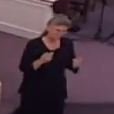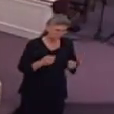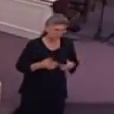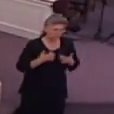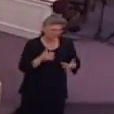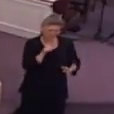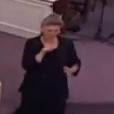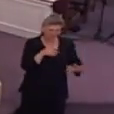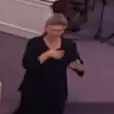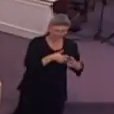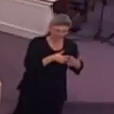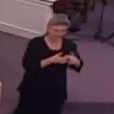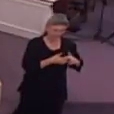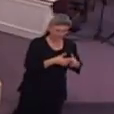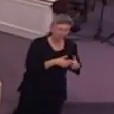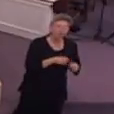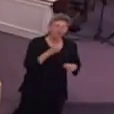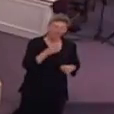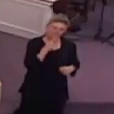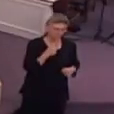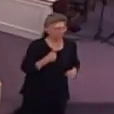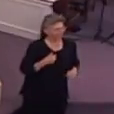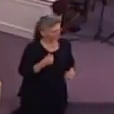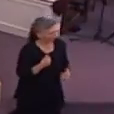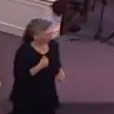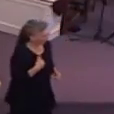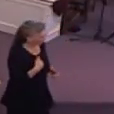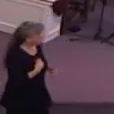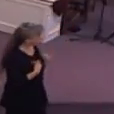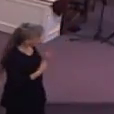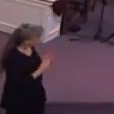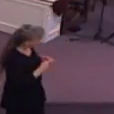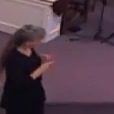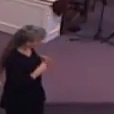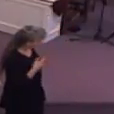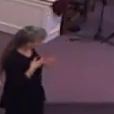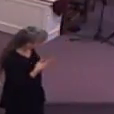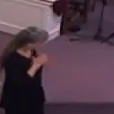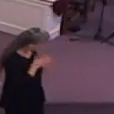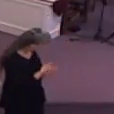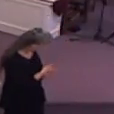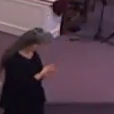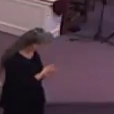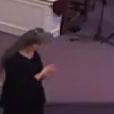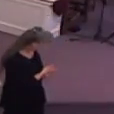a misfit, amen, God's saying, I got a place, amen, that you'll fit in.